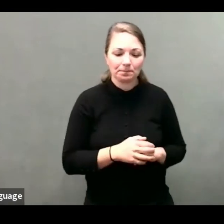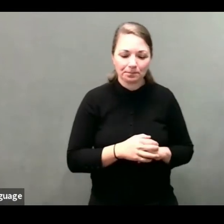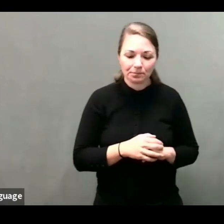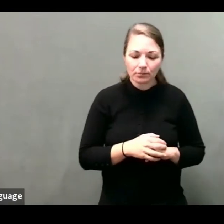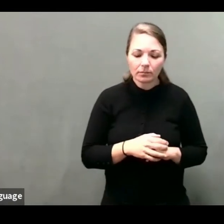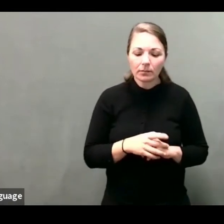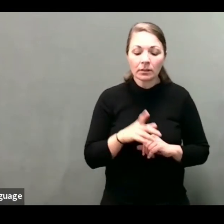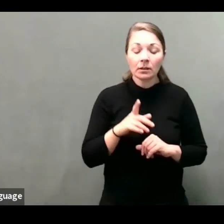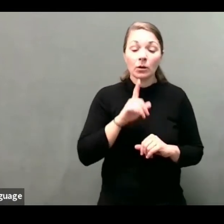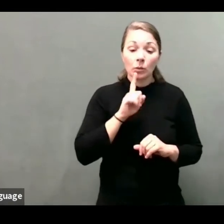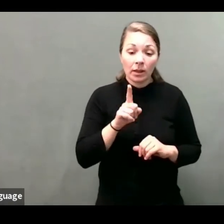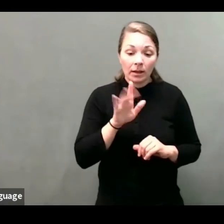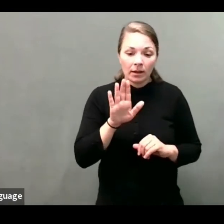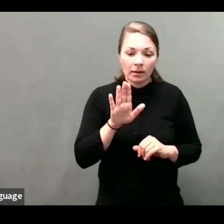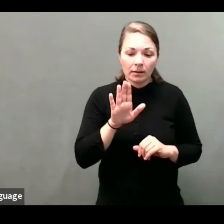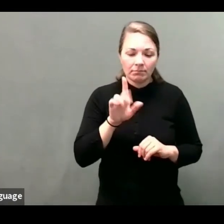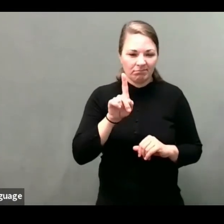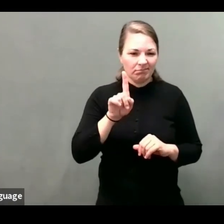taking that back.